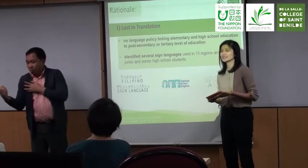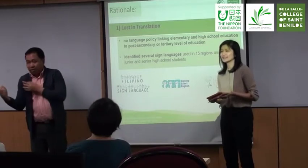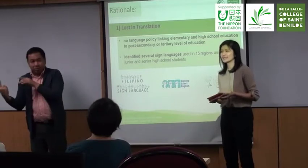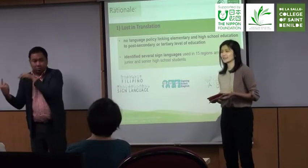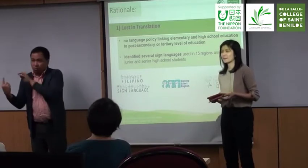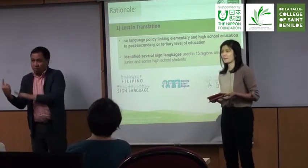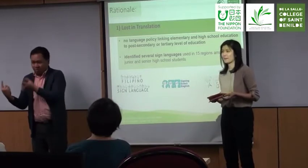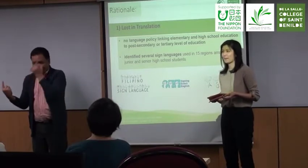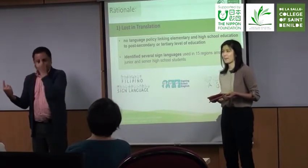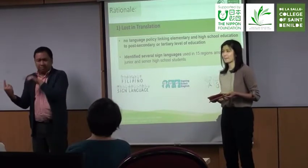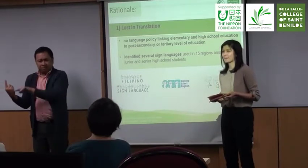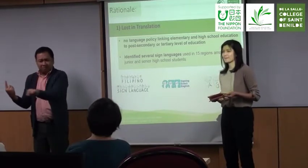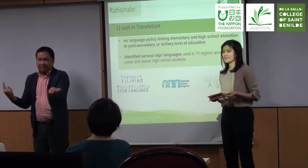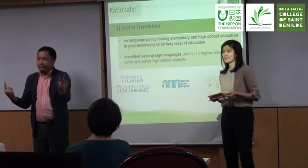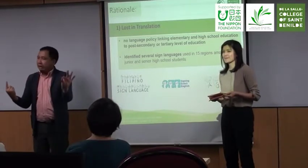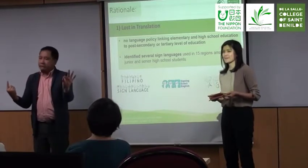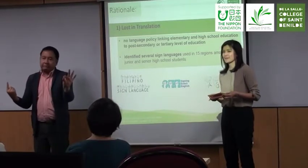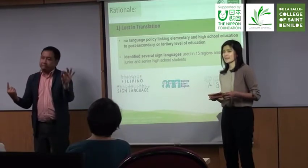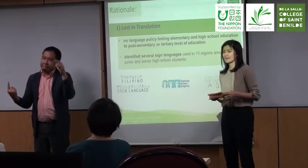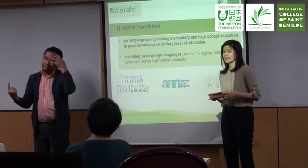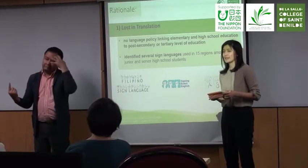that.